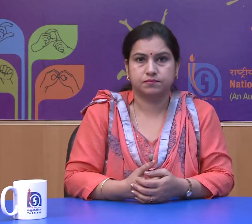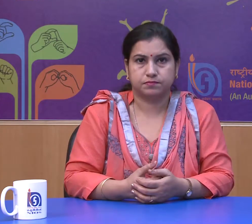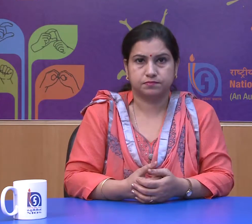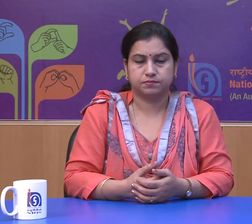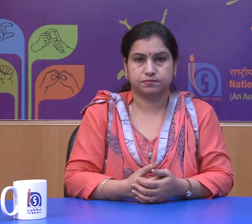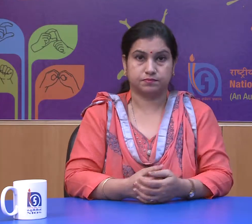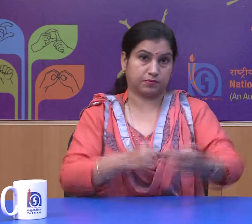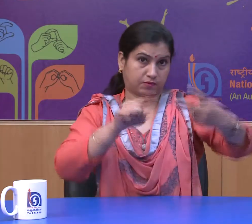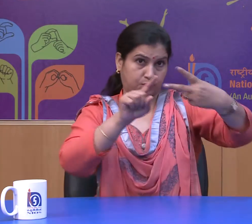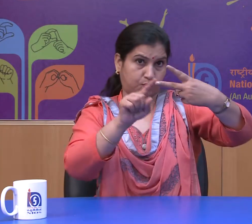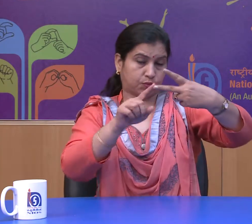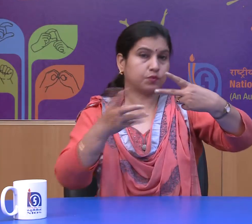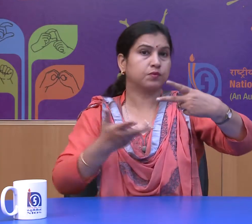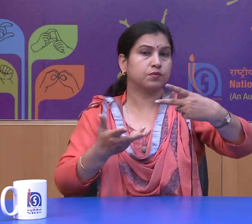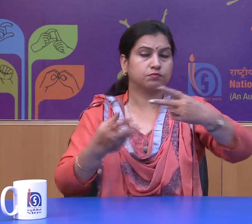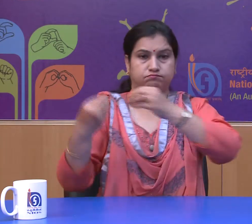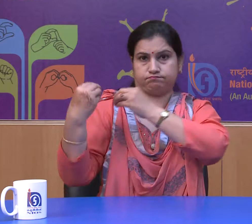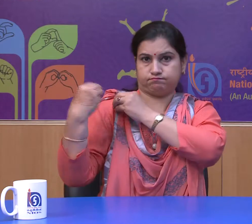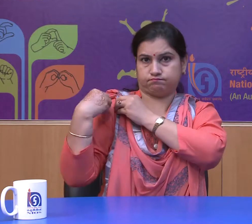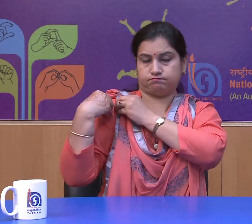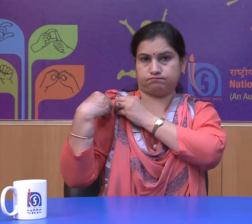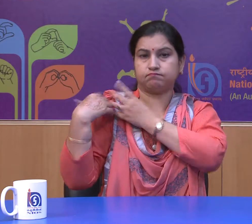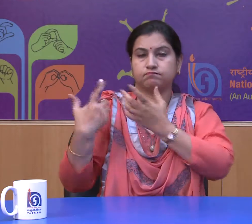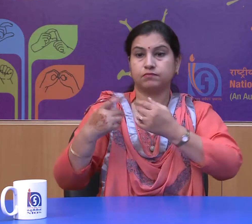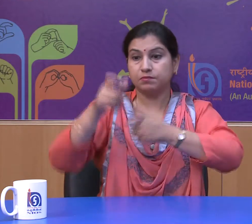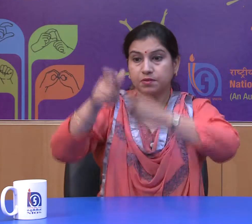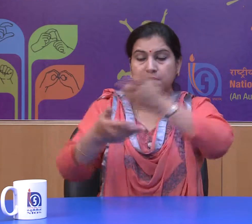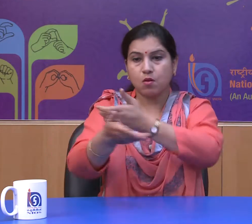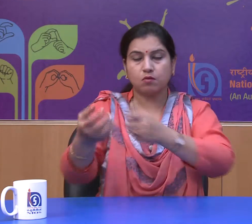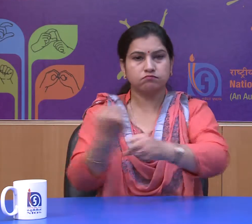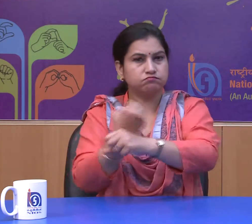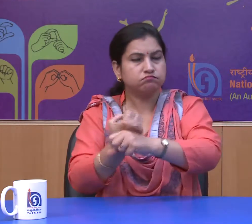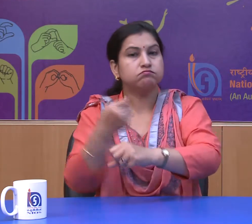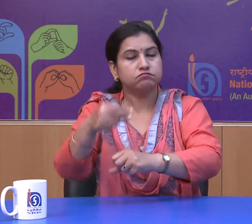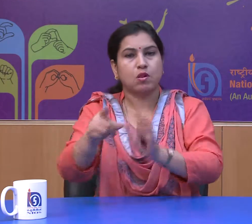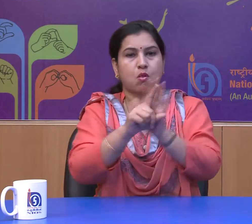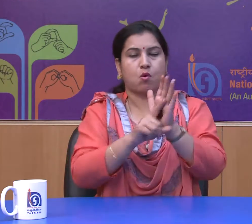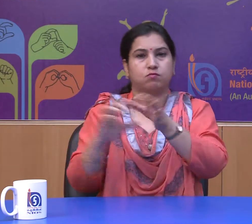Number 2. Responsibility of the executive to the legislature.